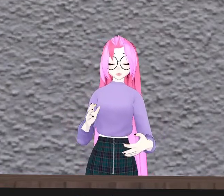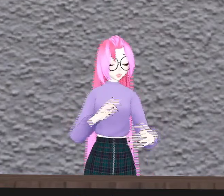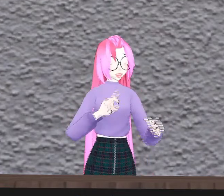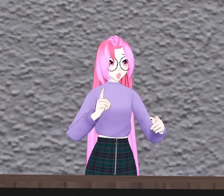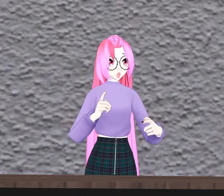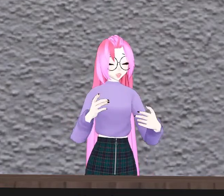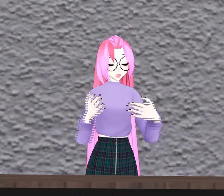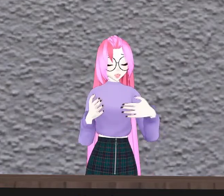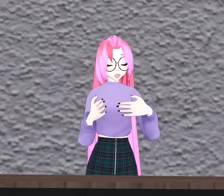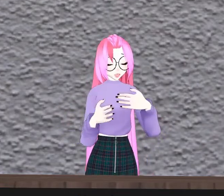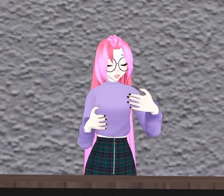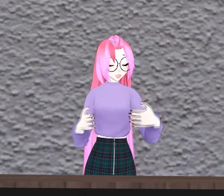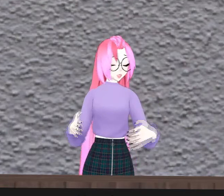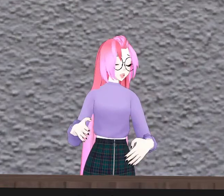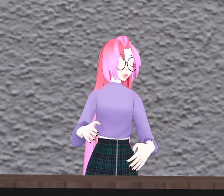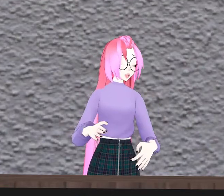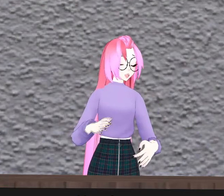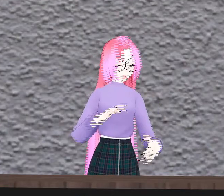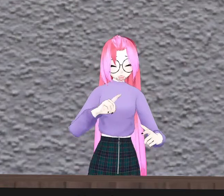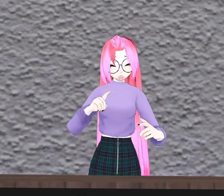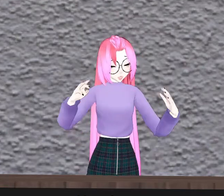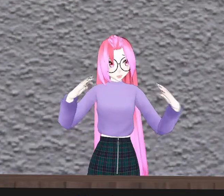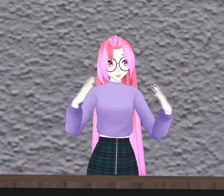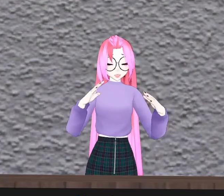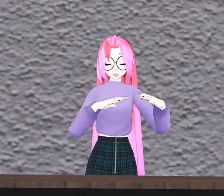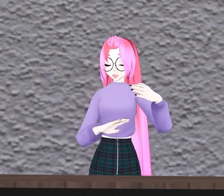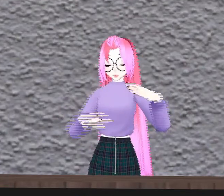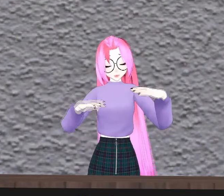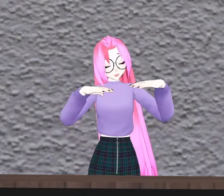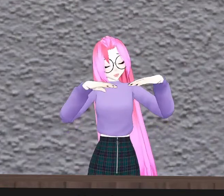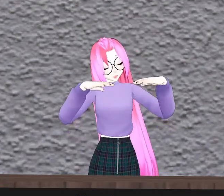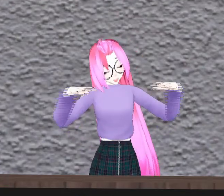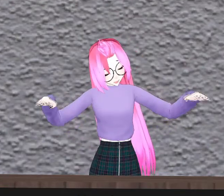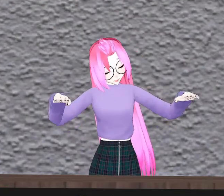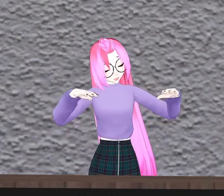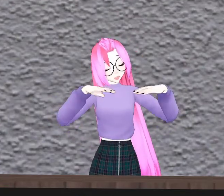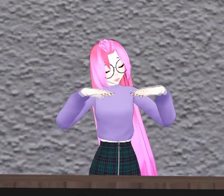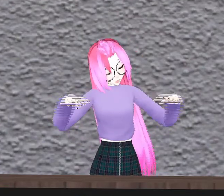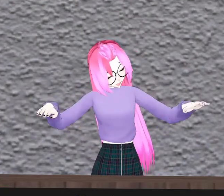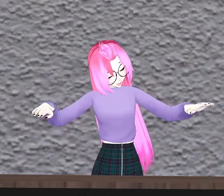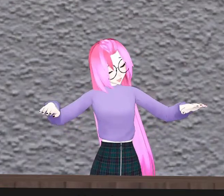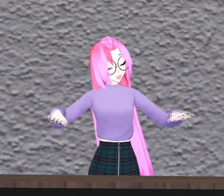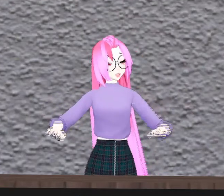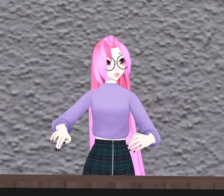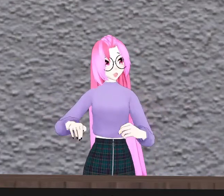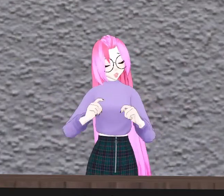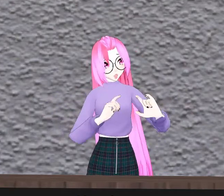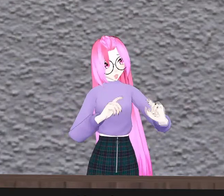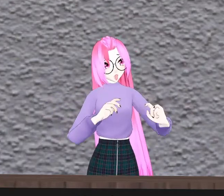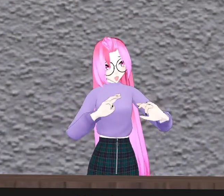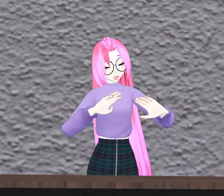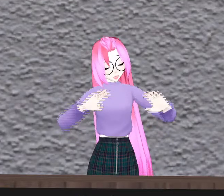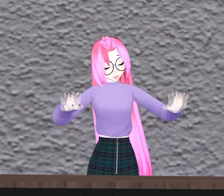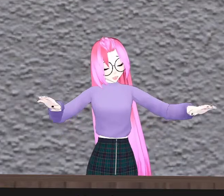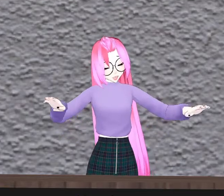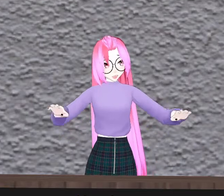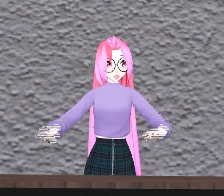So yeah, it happens more often than you think. But yeah, just bottom line, deaf people are equal. Treat them that way. Just respect them